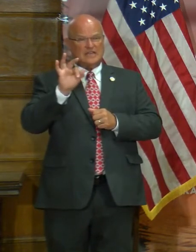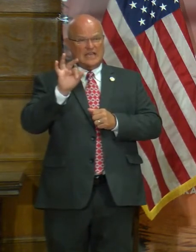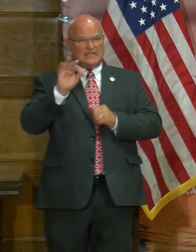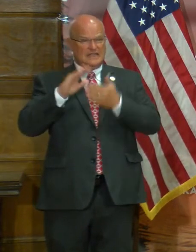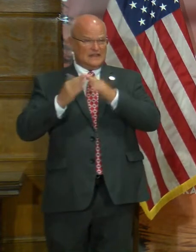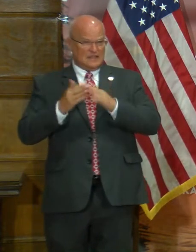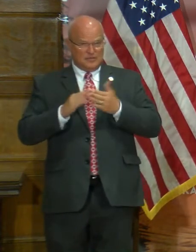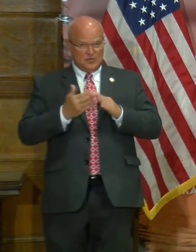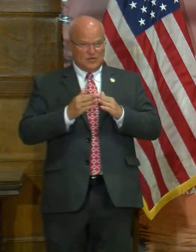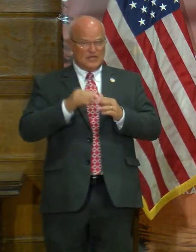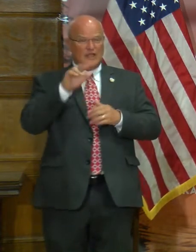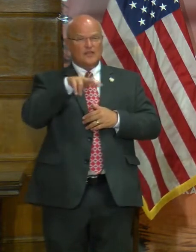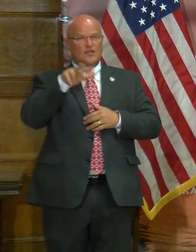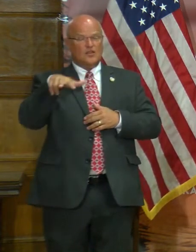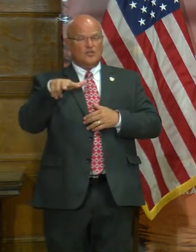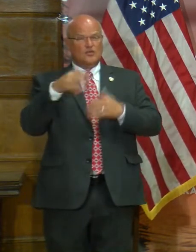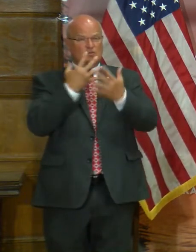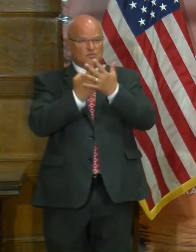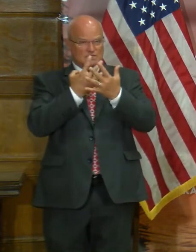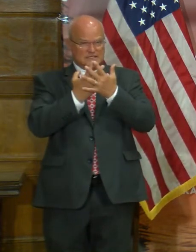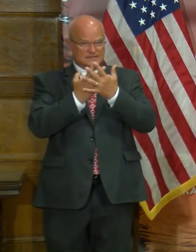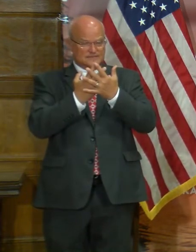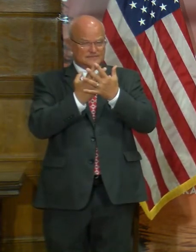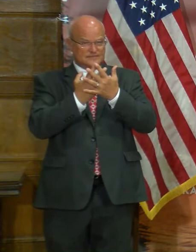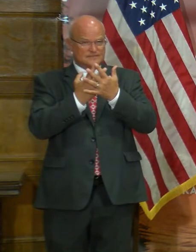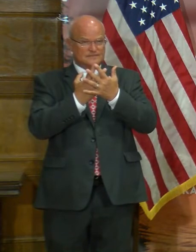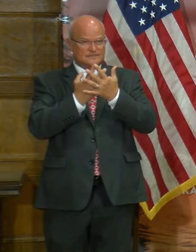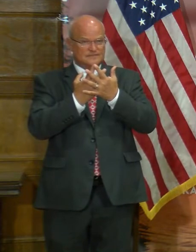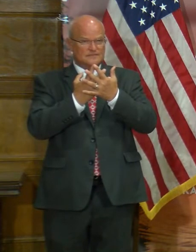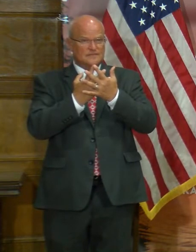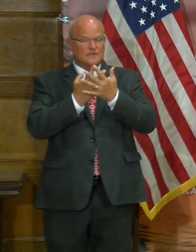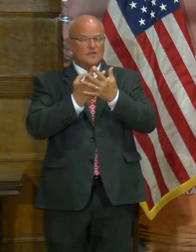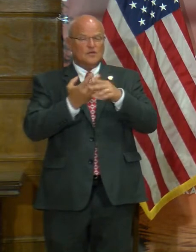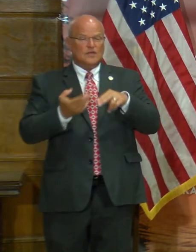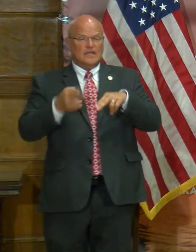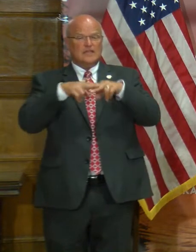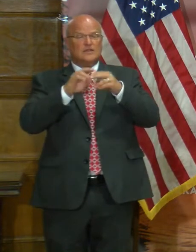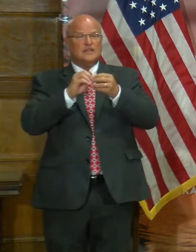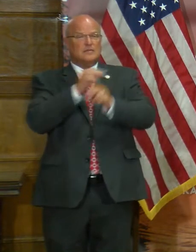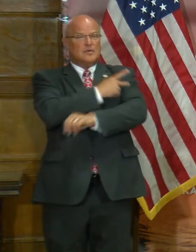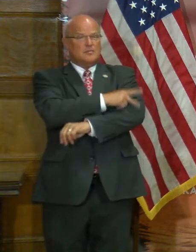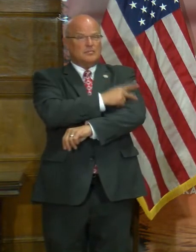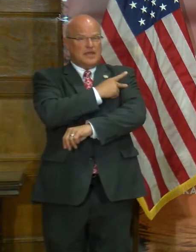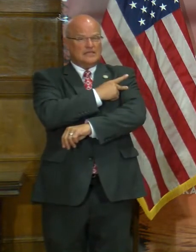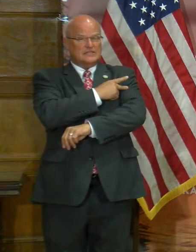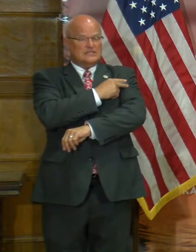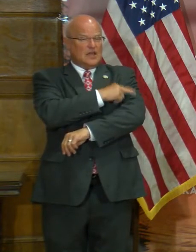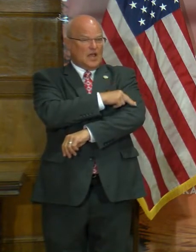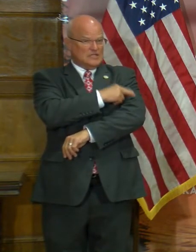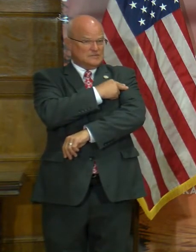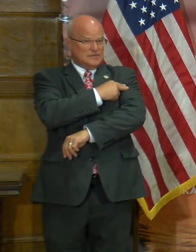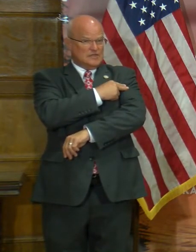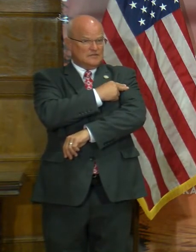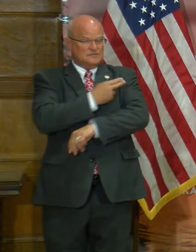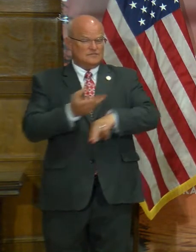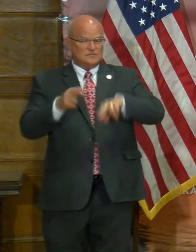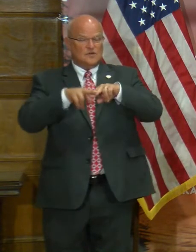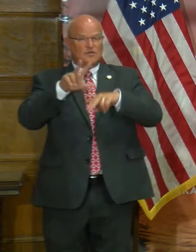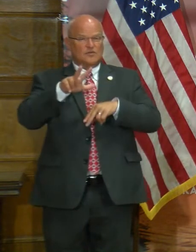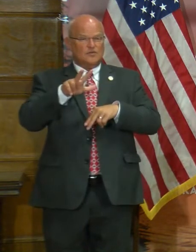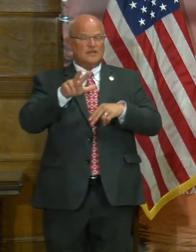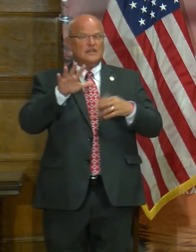the community and 33 in correctional facilities. We've increased the number of patients hospitalized by 3. We're